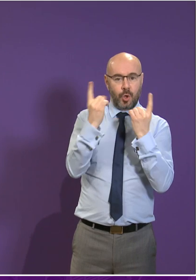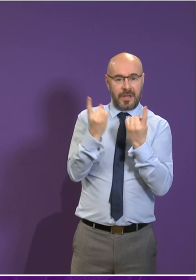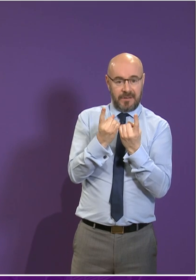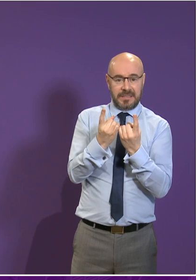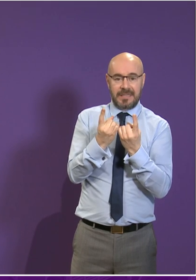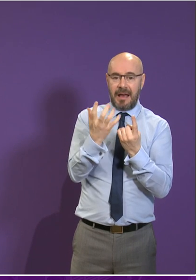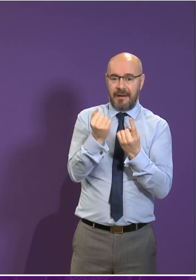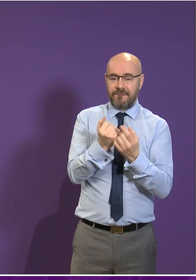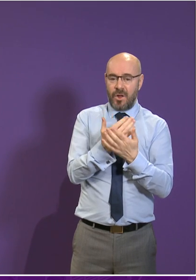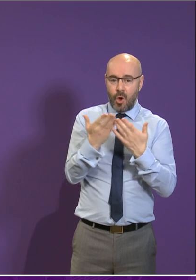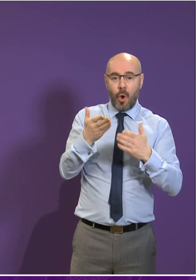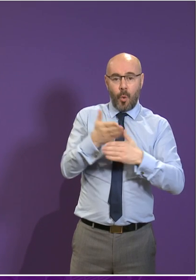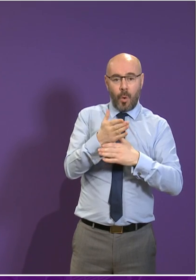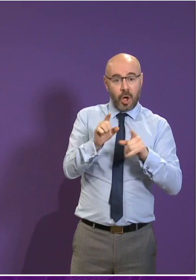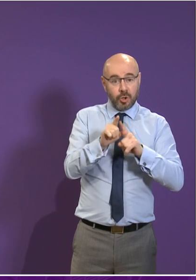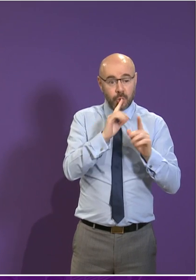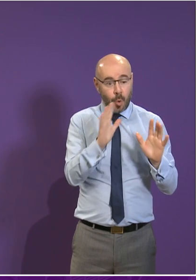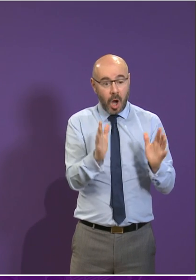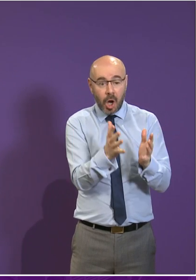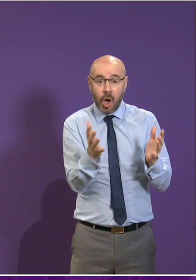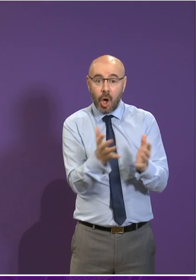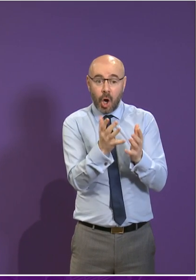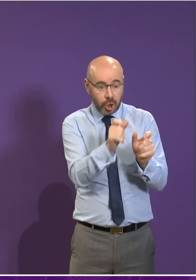of do a lot of work to try and encourage as much